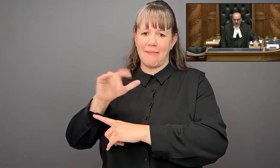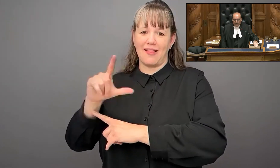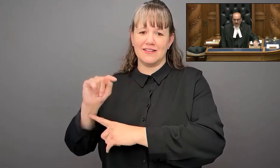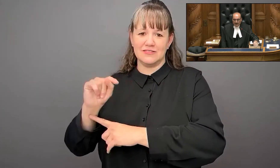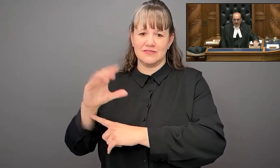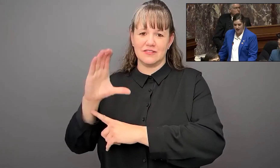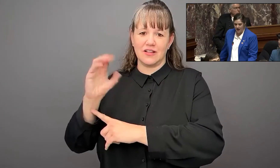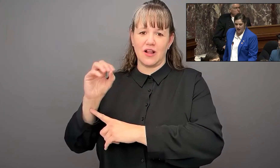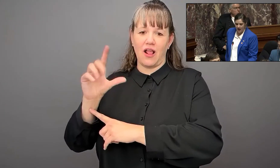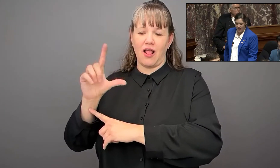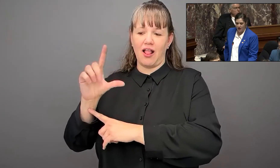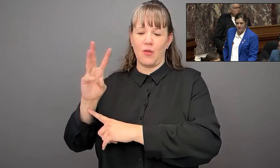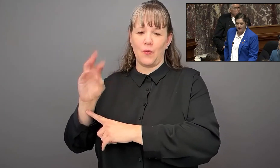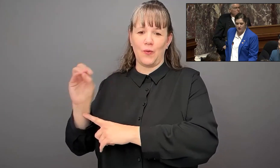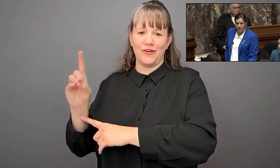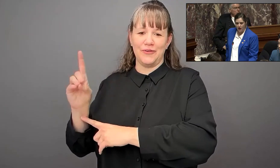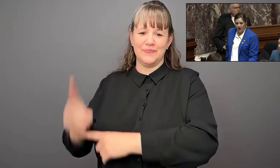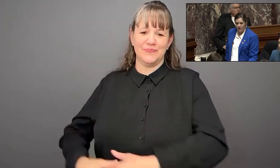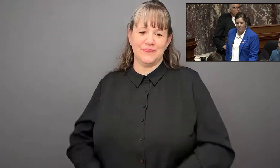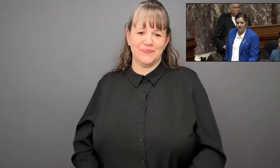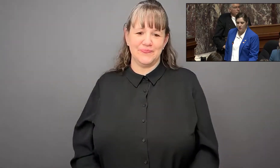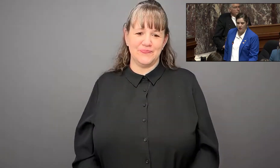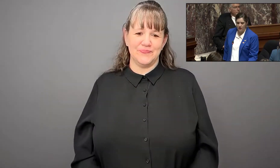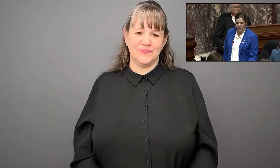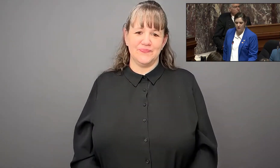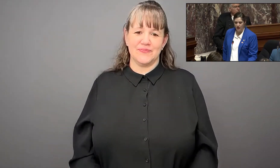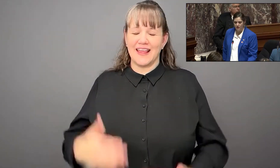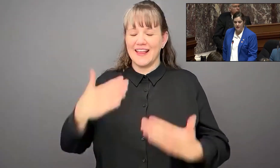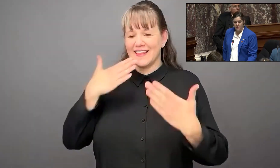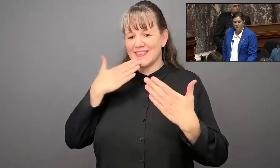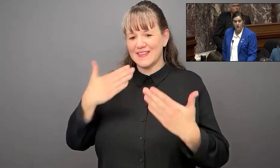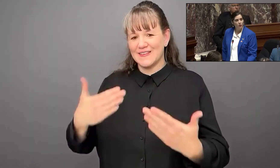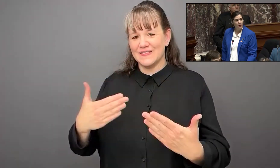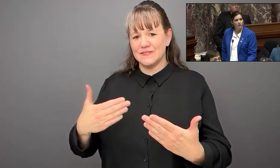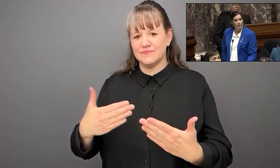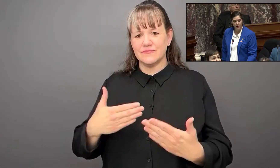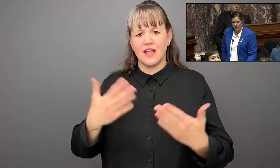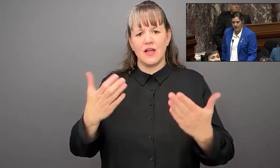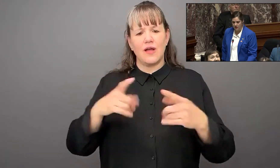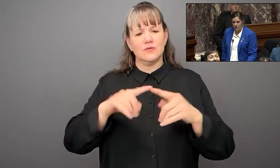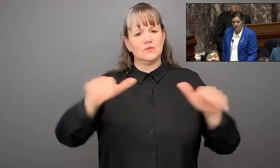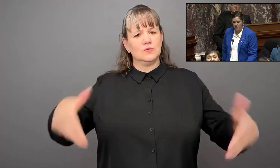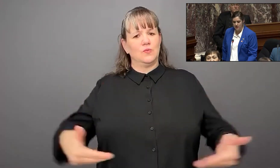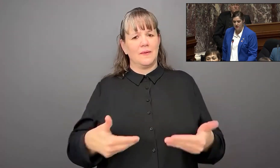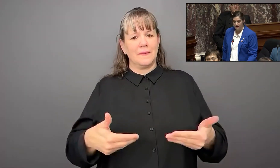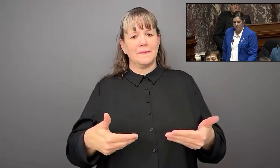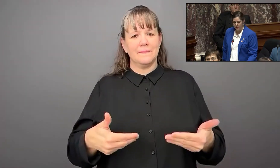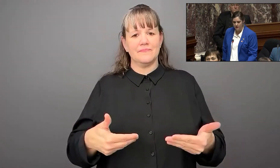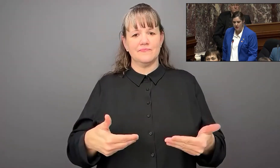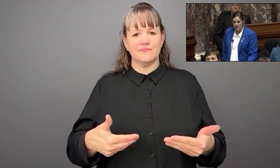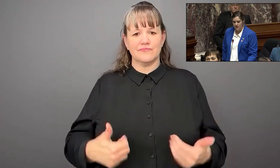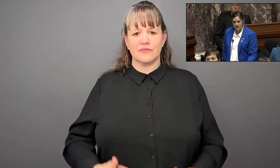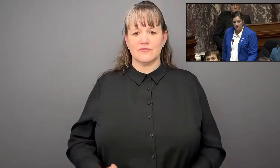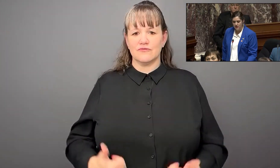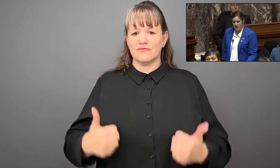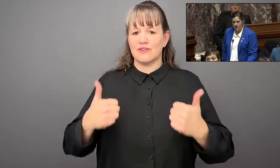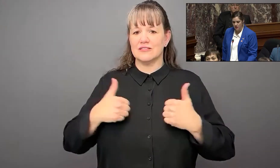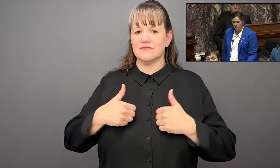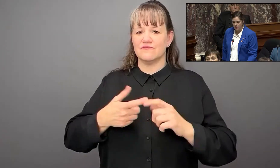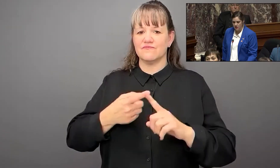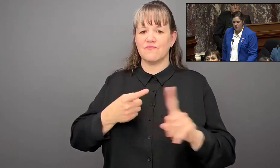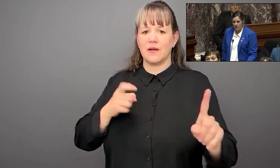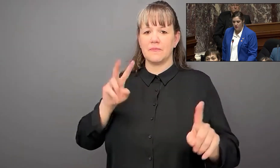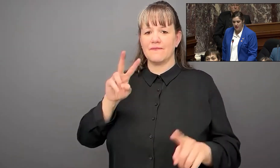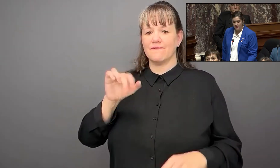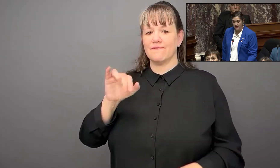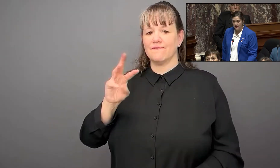Thank you, Mr. Speaker. I would like to welcome a resident of View Royal for part of my constituency, Steve Farmer. Steve was